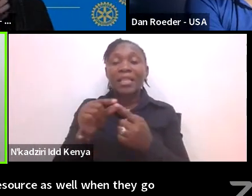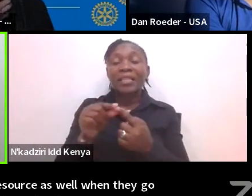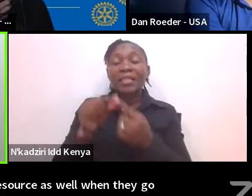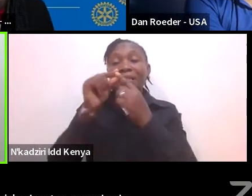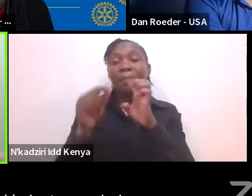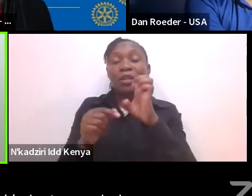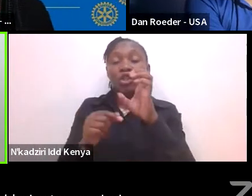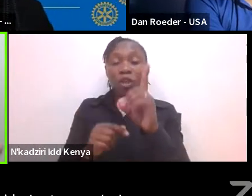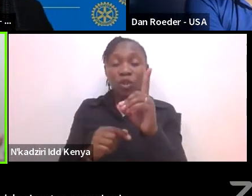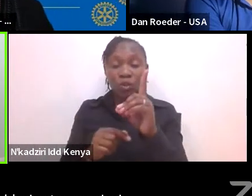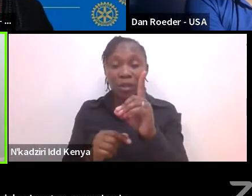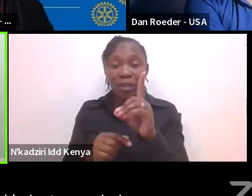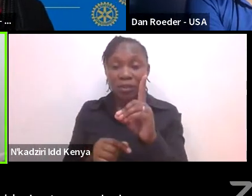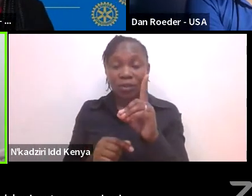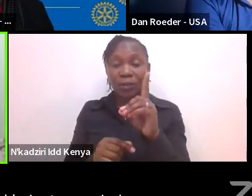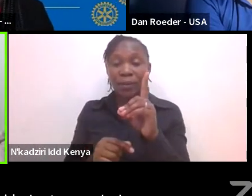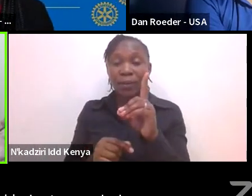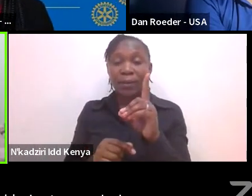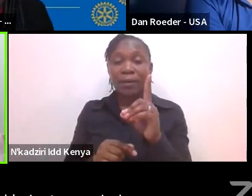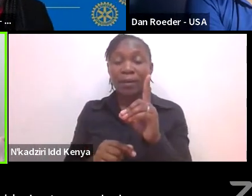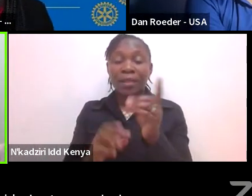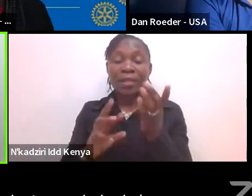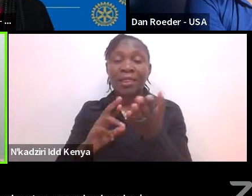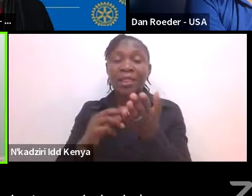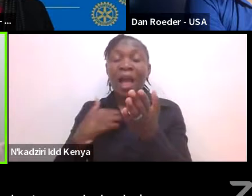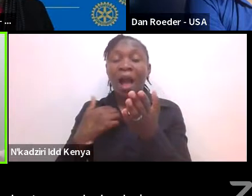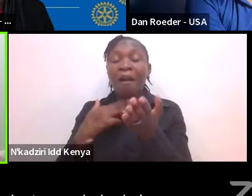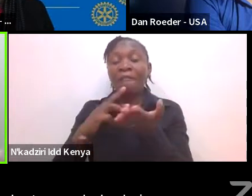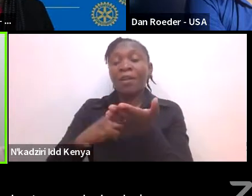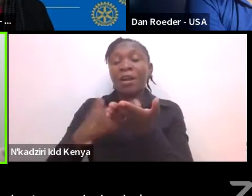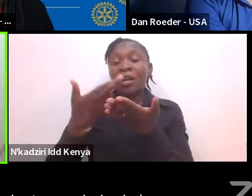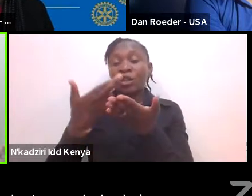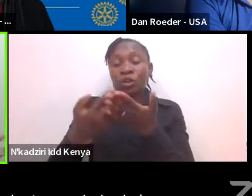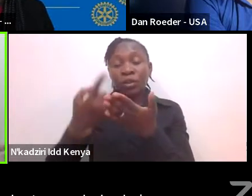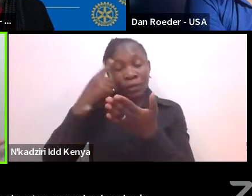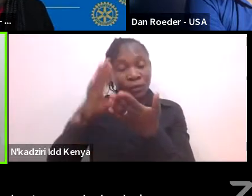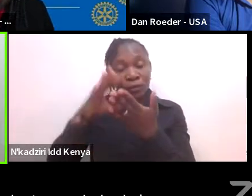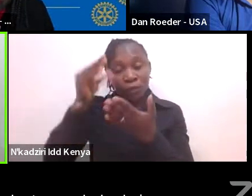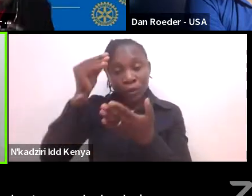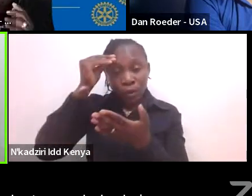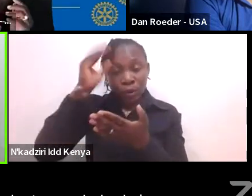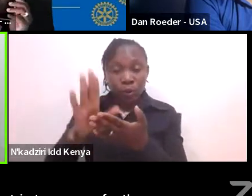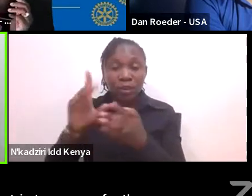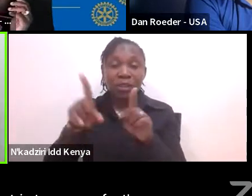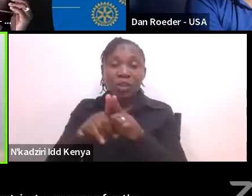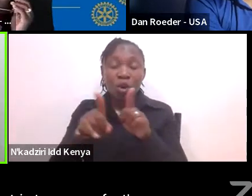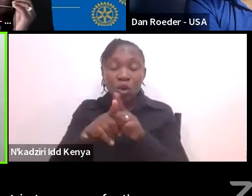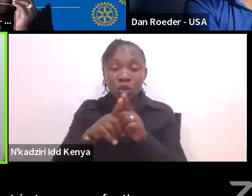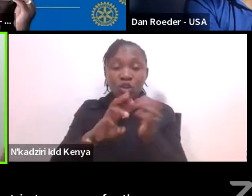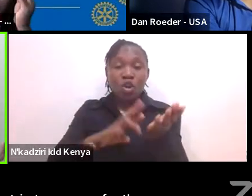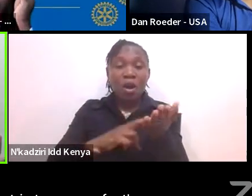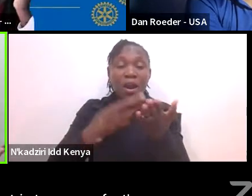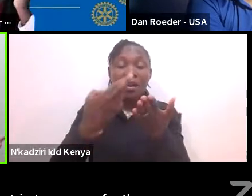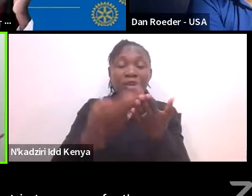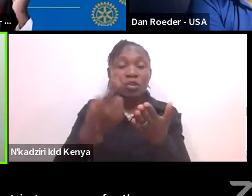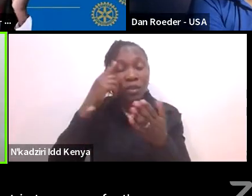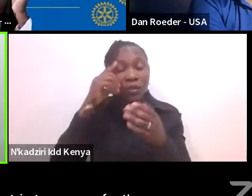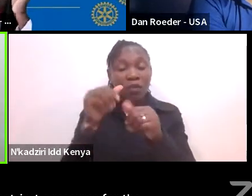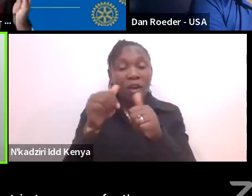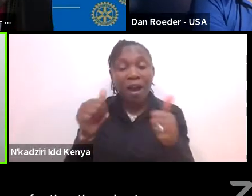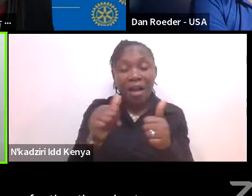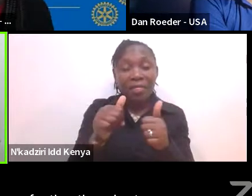in that, they're not just a resource for the student, they're also a resource for the other educators.